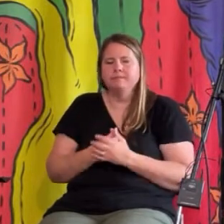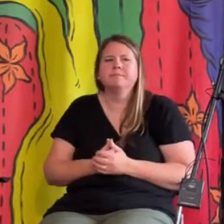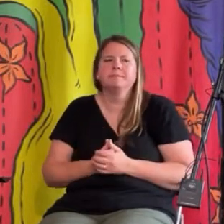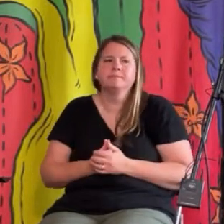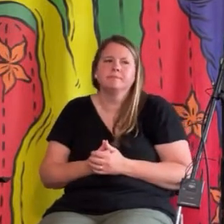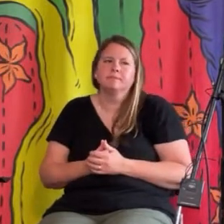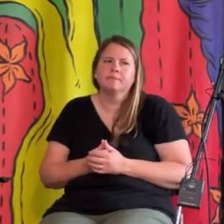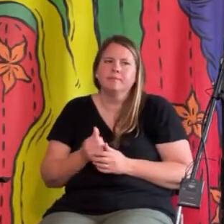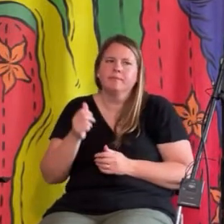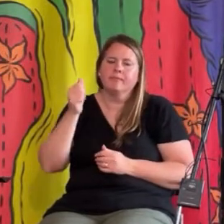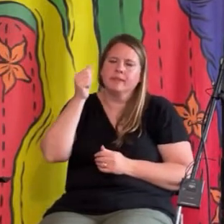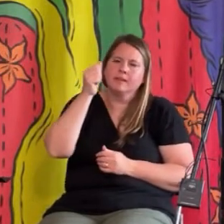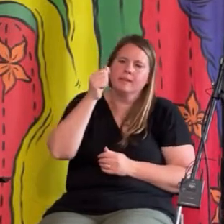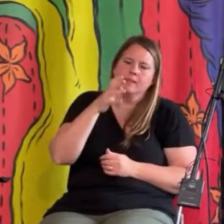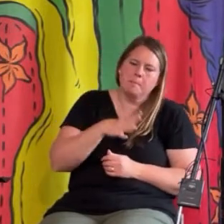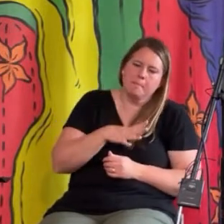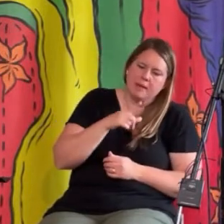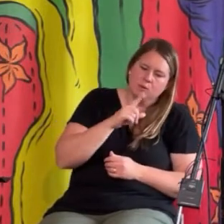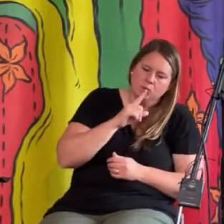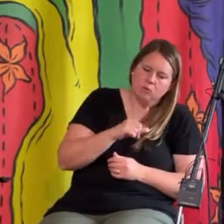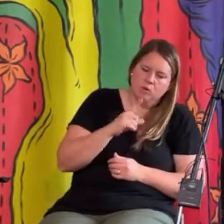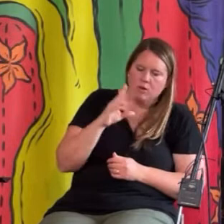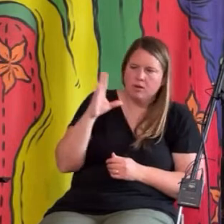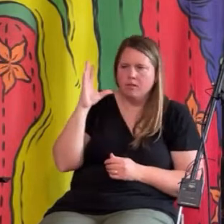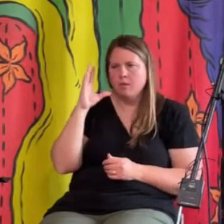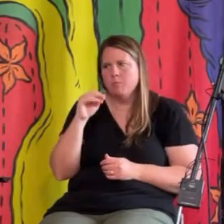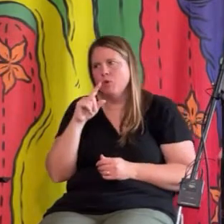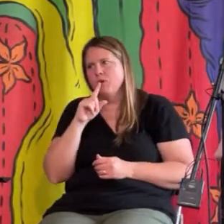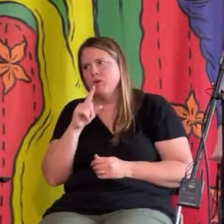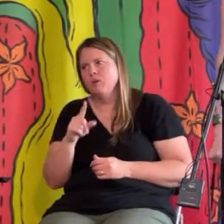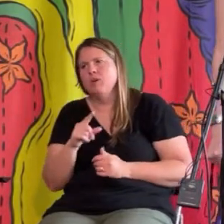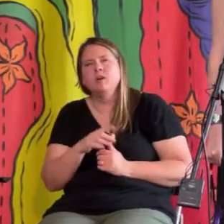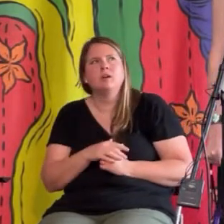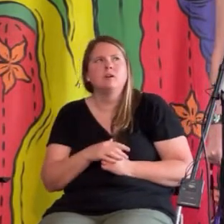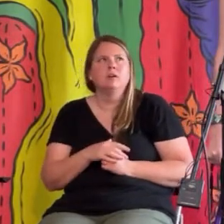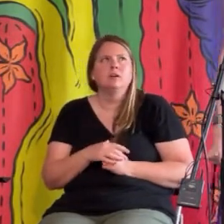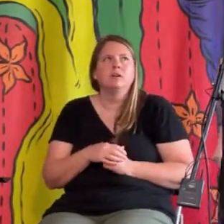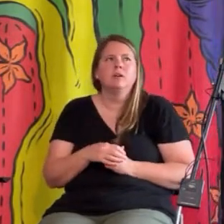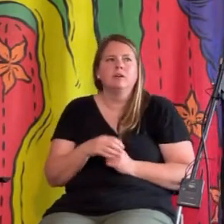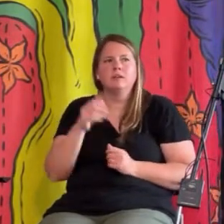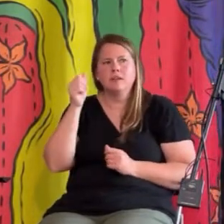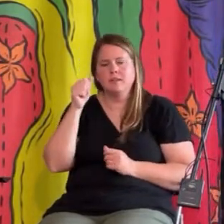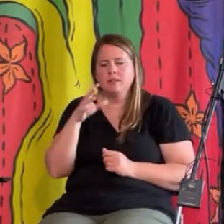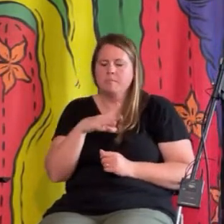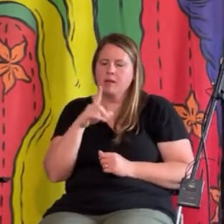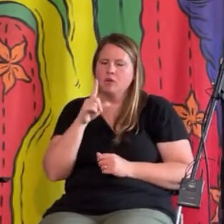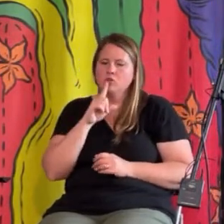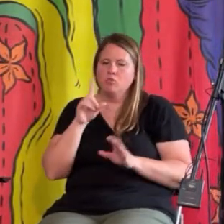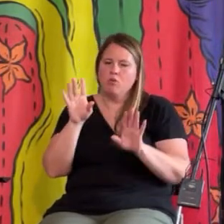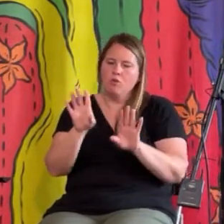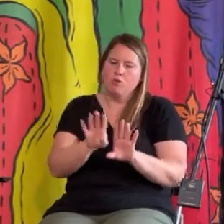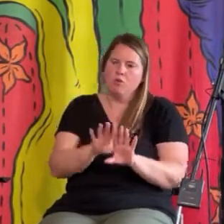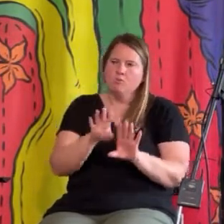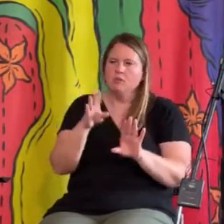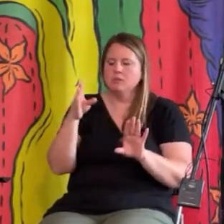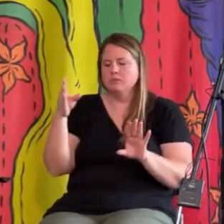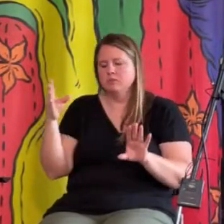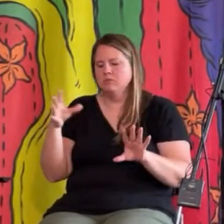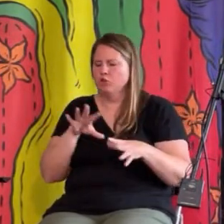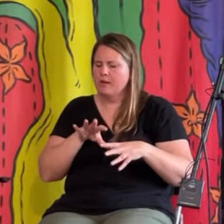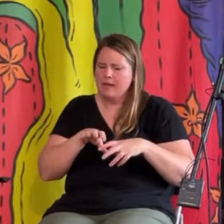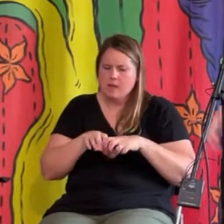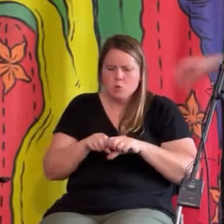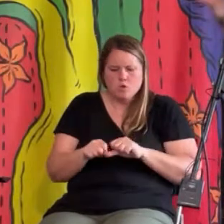The man you are, the boy you are. The man you are opens the door to your anguish, a mirror of my